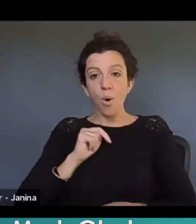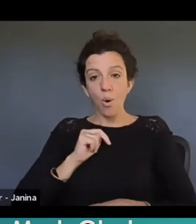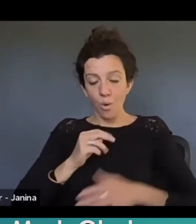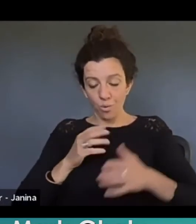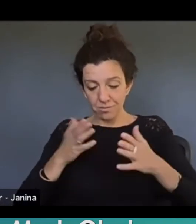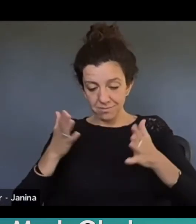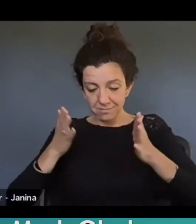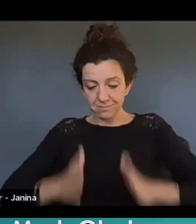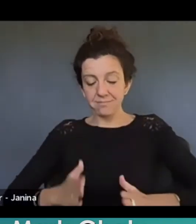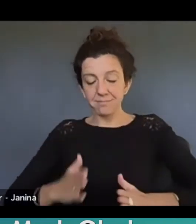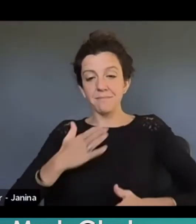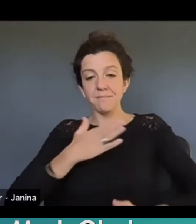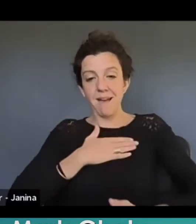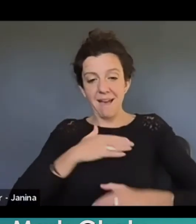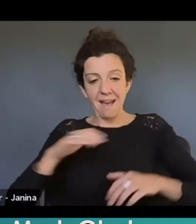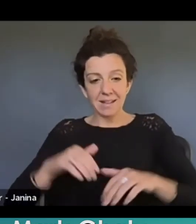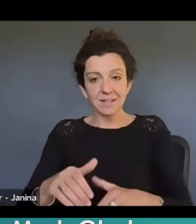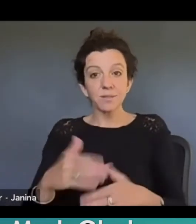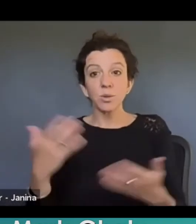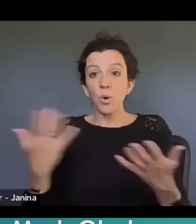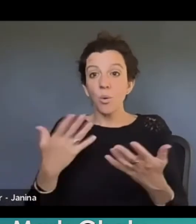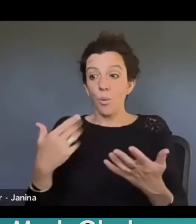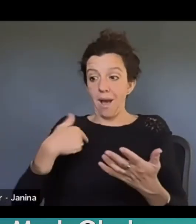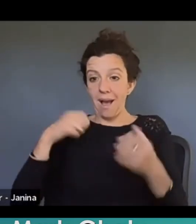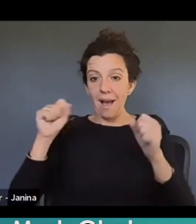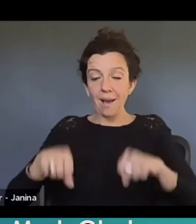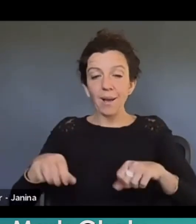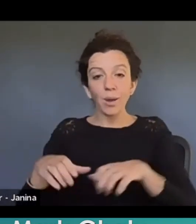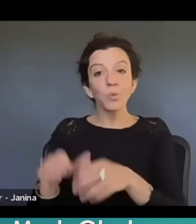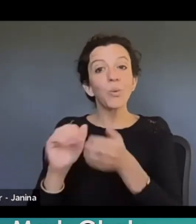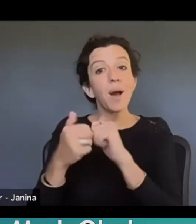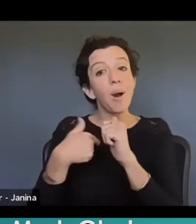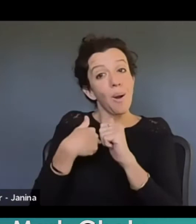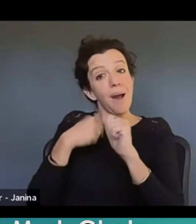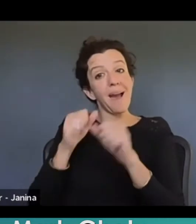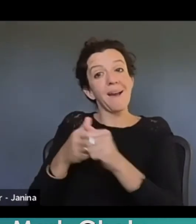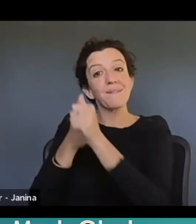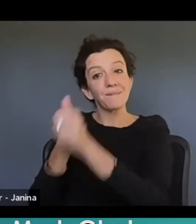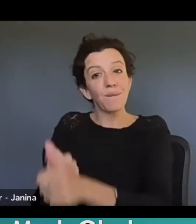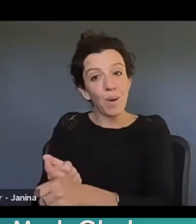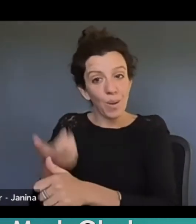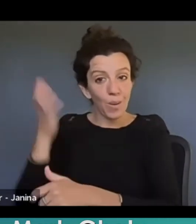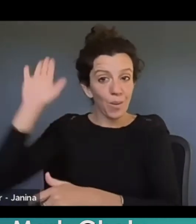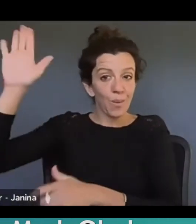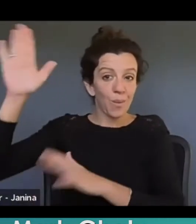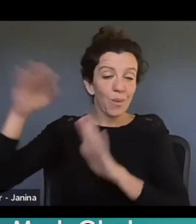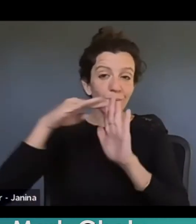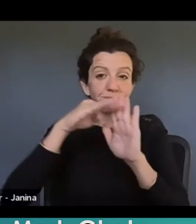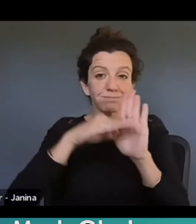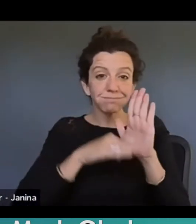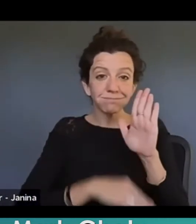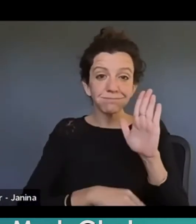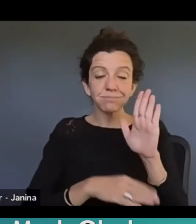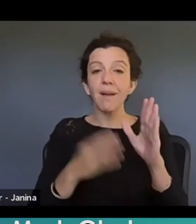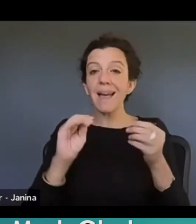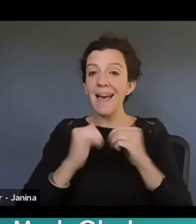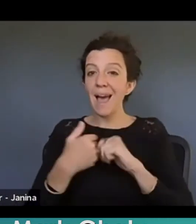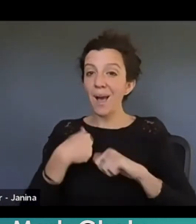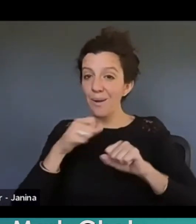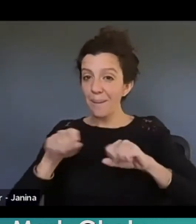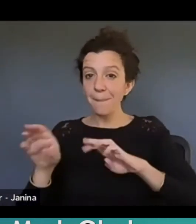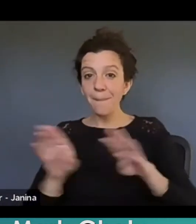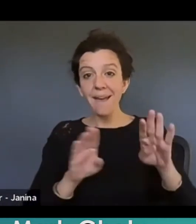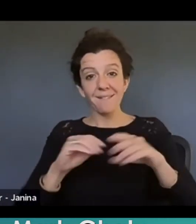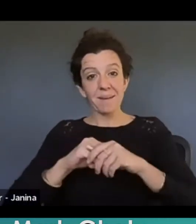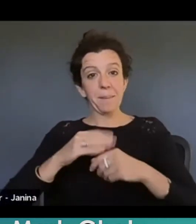are guidelines about what we should do and how we should behave in our communities, and attending a